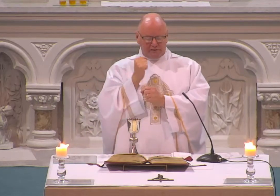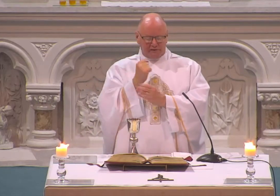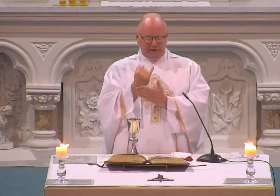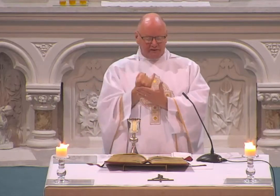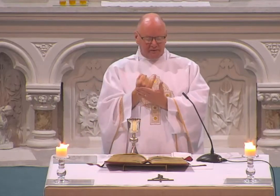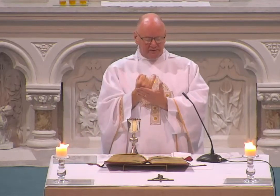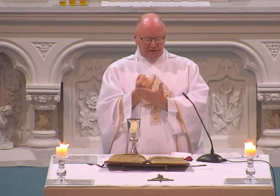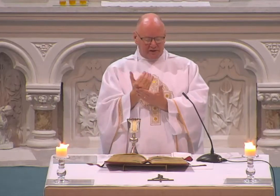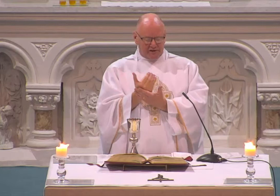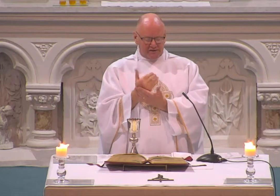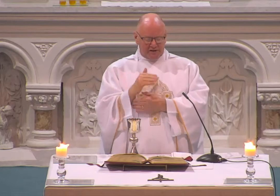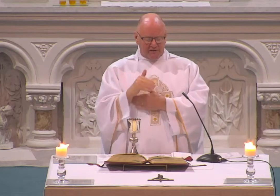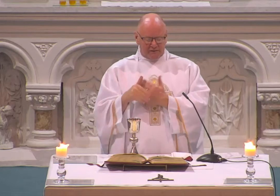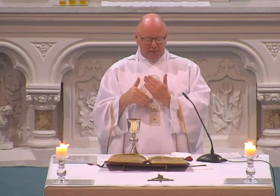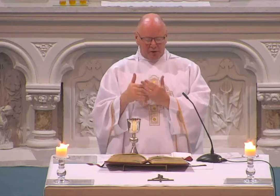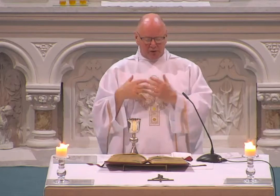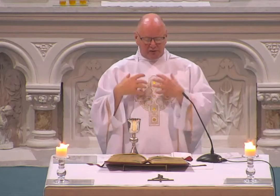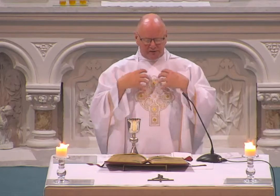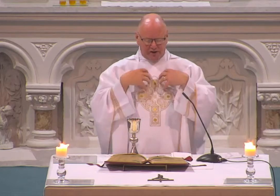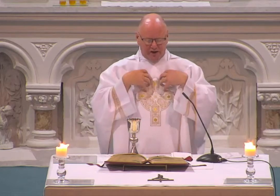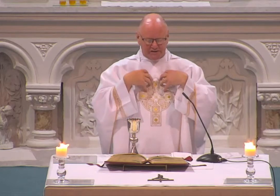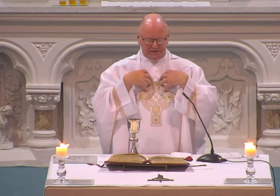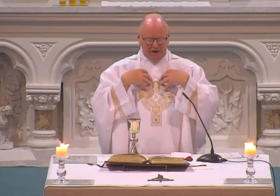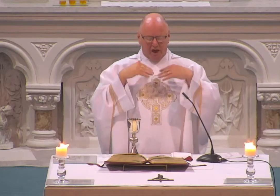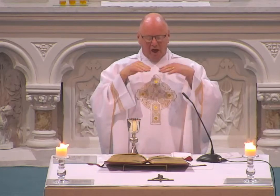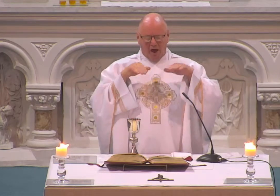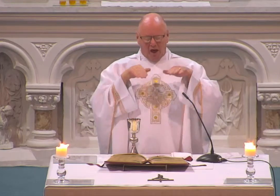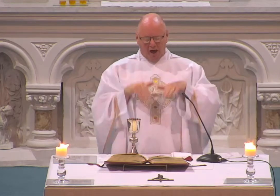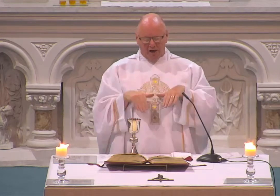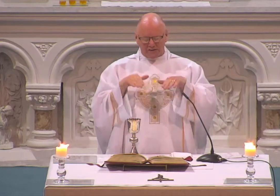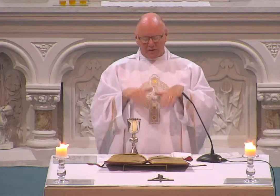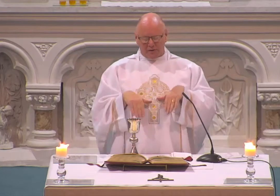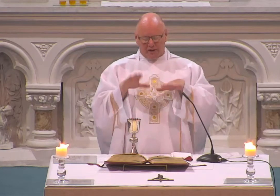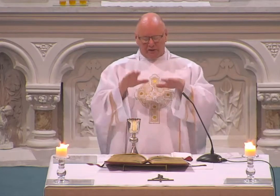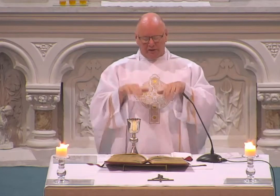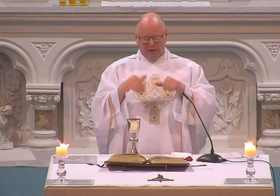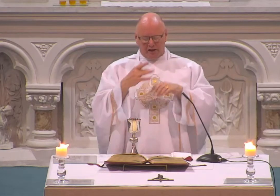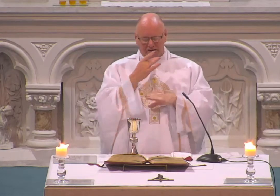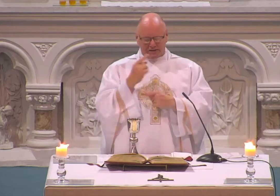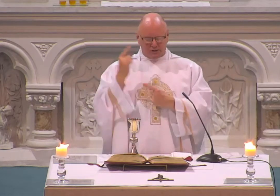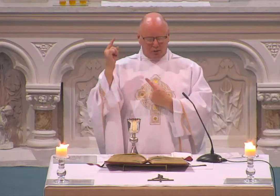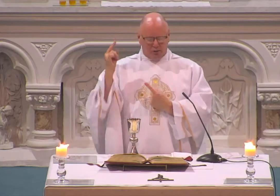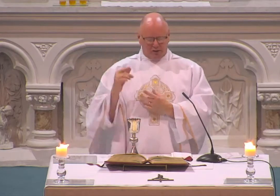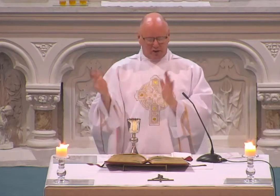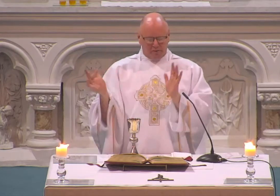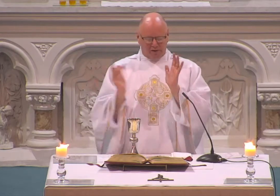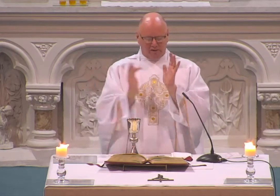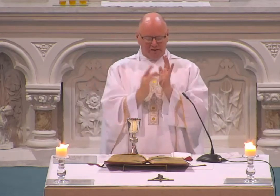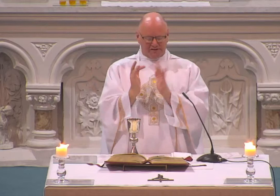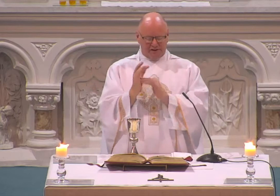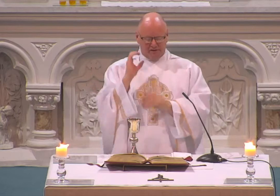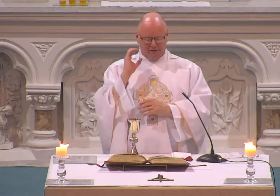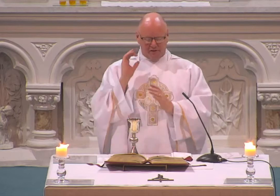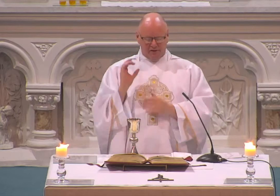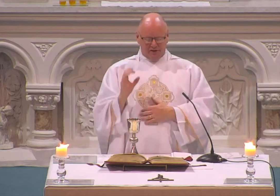from sin and safe from all distress, as we await the blessed hope and the coming of our Saviour,